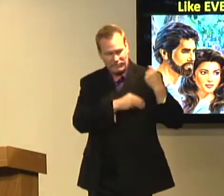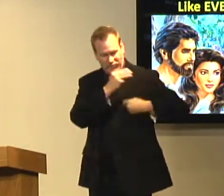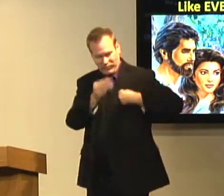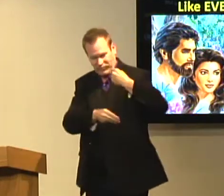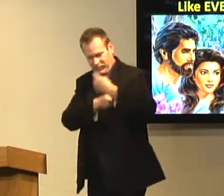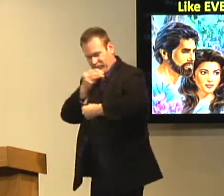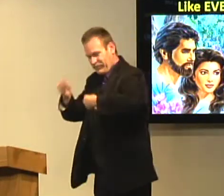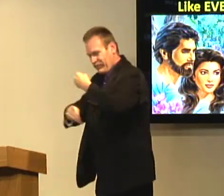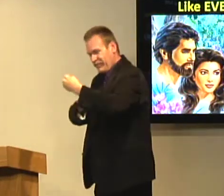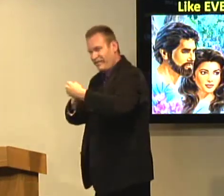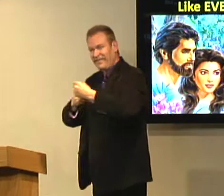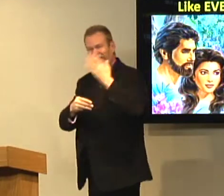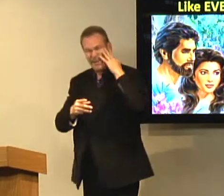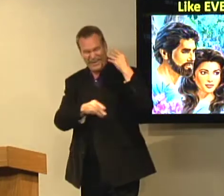But Eve is the one who started it all.